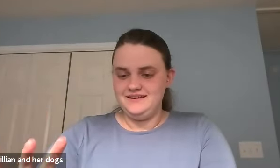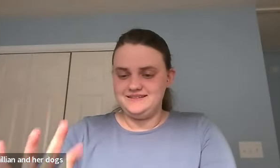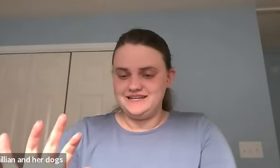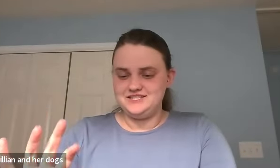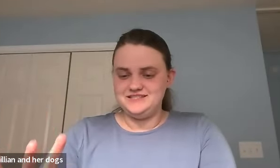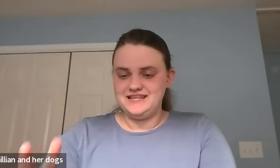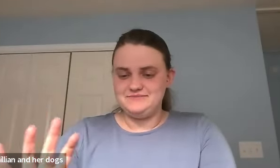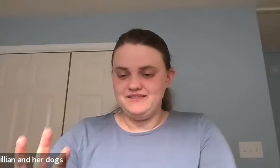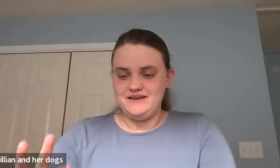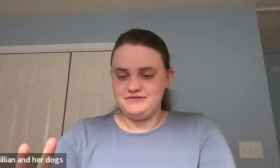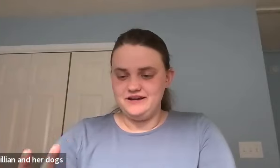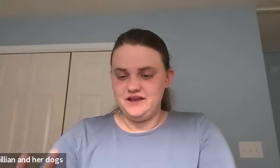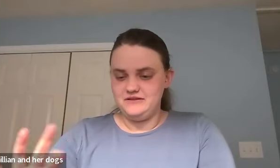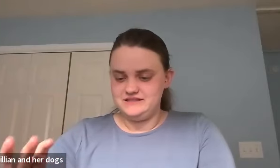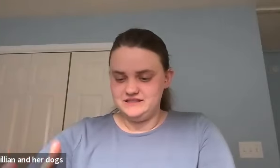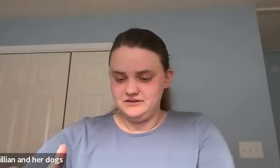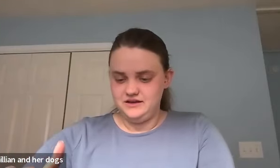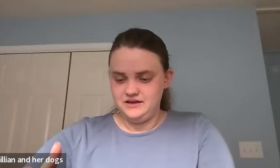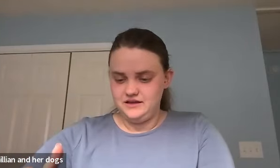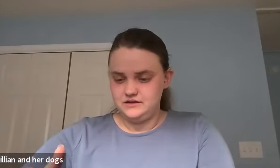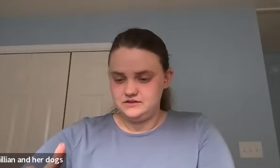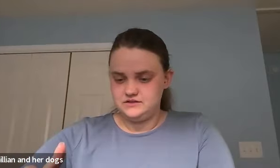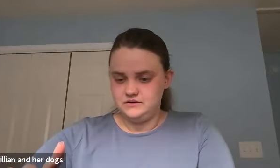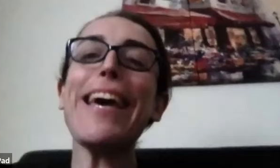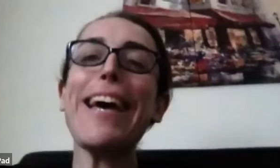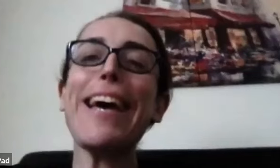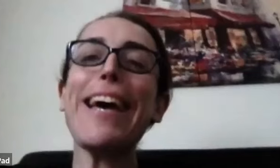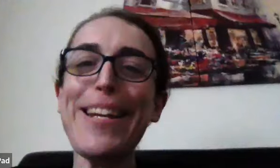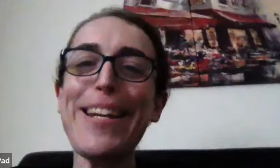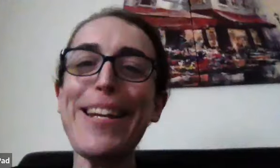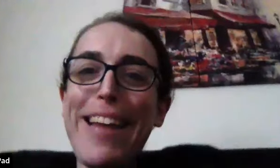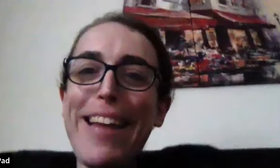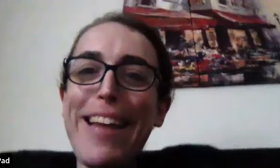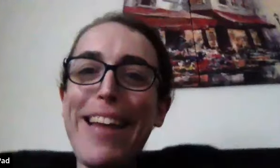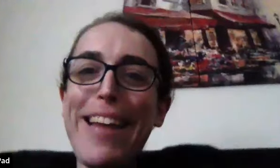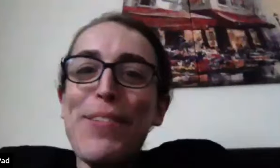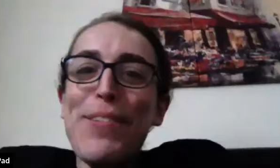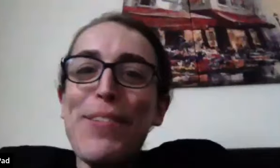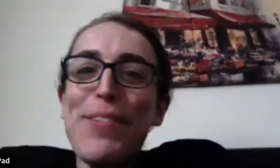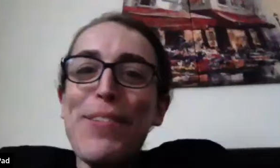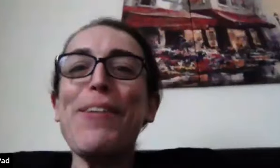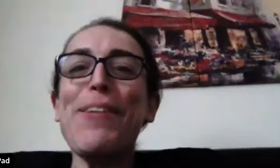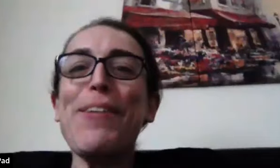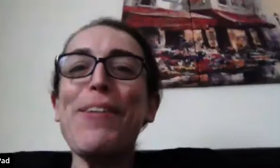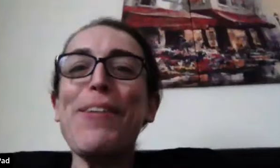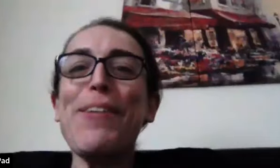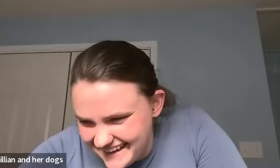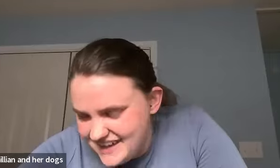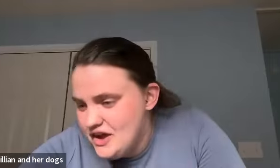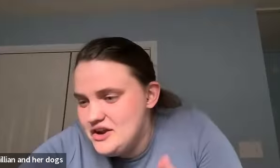Because that's my life right now. Let's see. Okay. Yeah, I didn't help that conversation very well. Sorry. No,